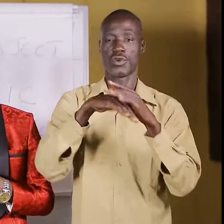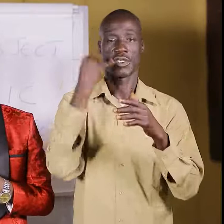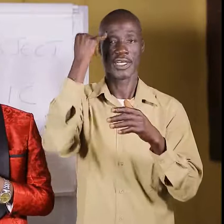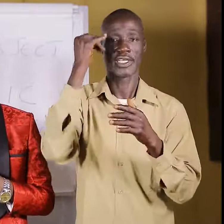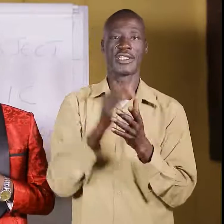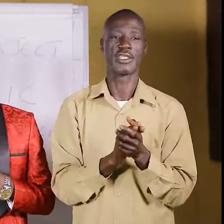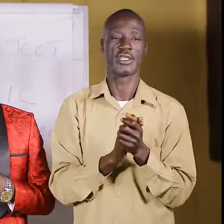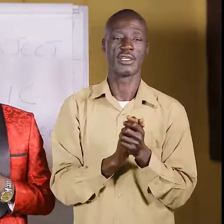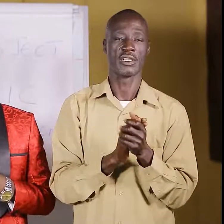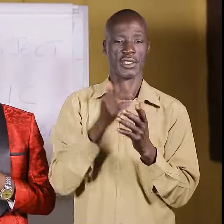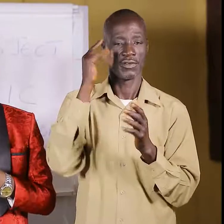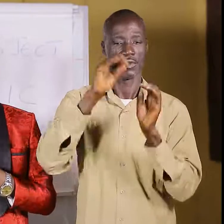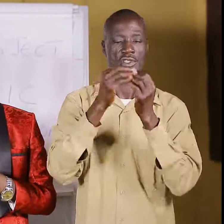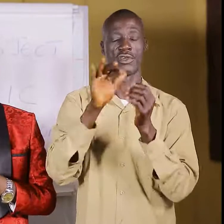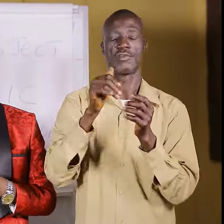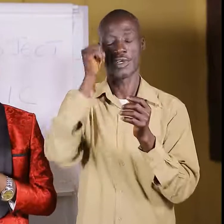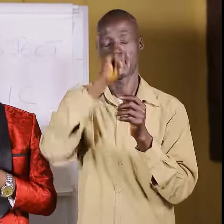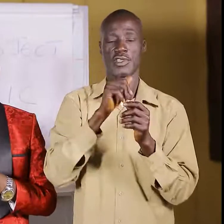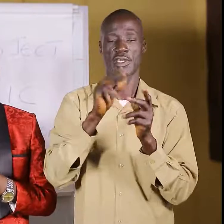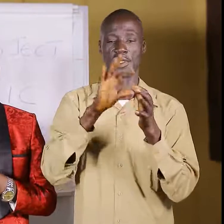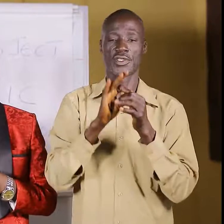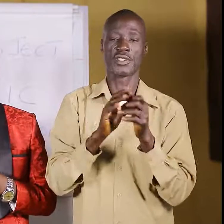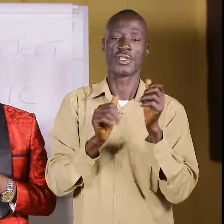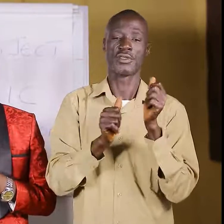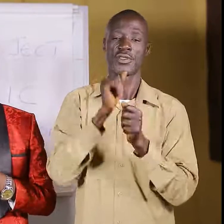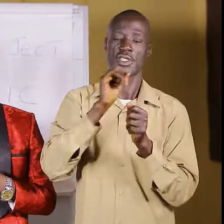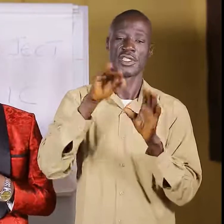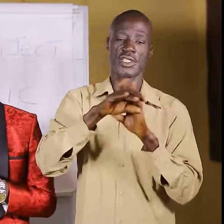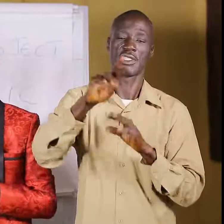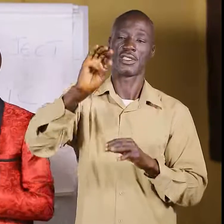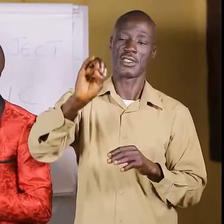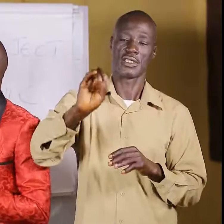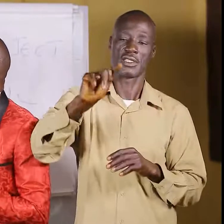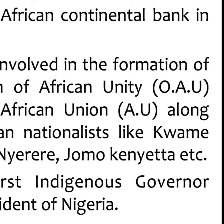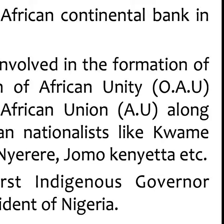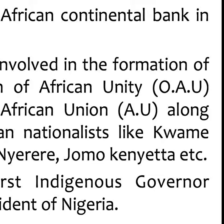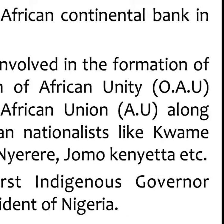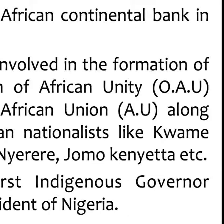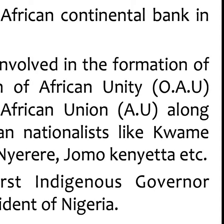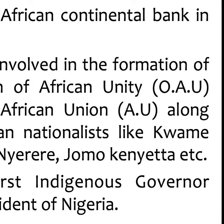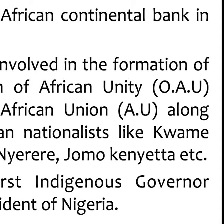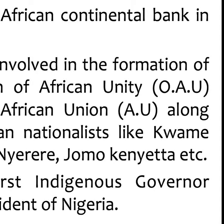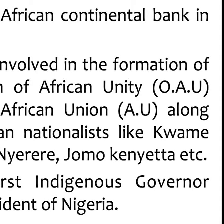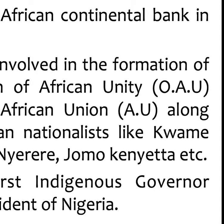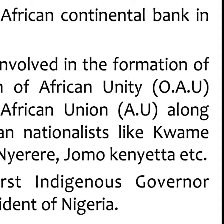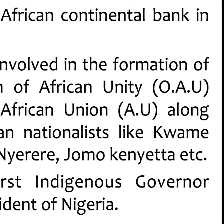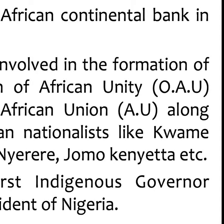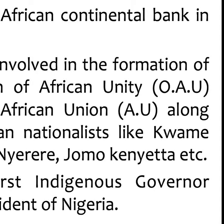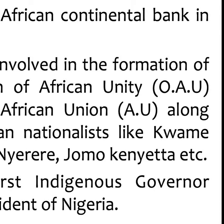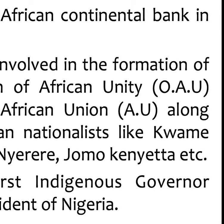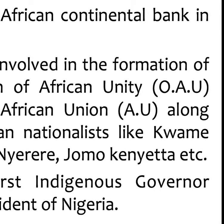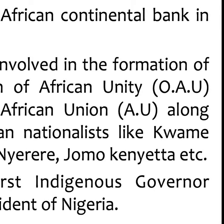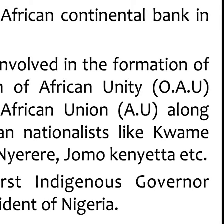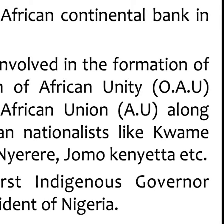African Unity, whose headquarters is located in Ethiopia, Addis Ababa. Next, he was the first